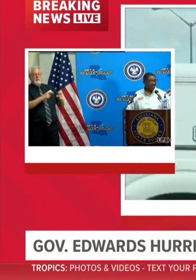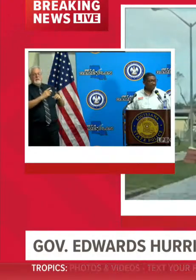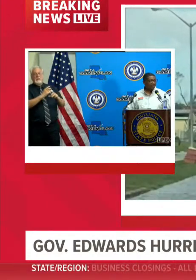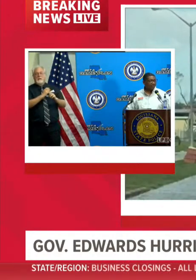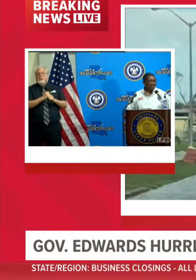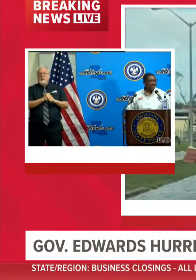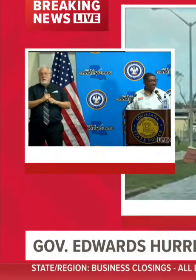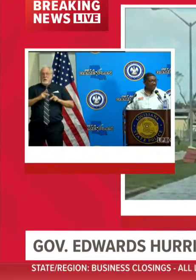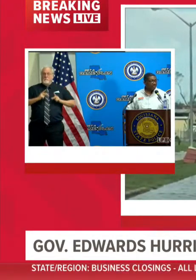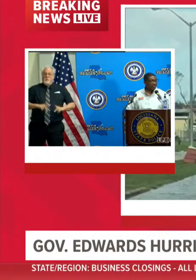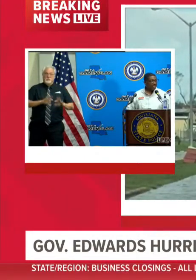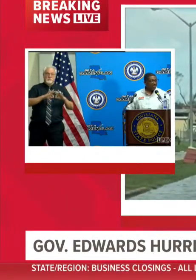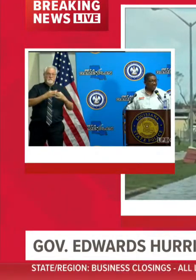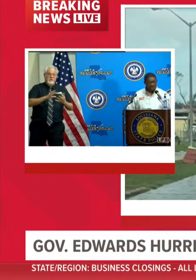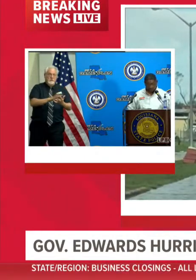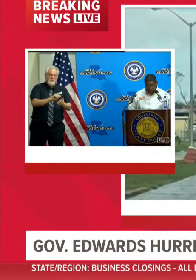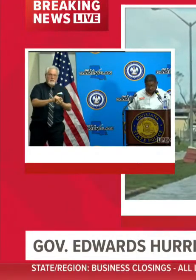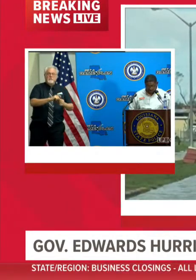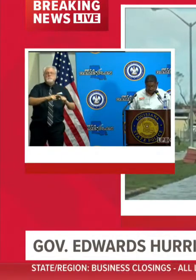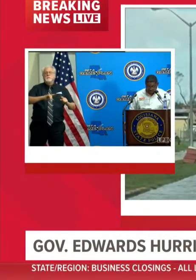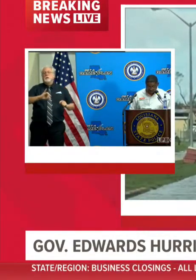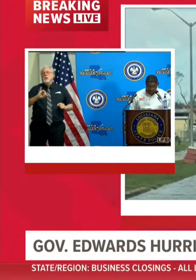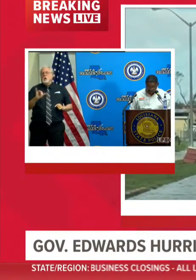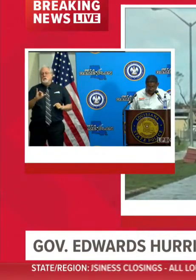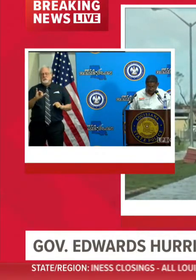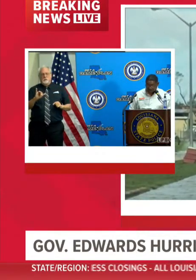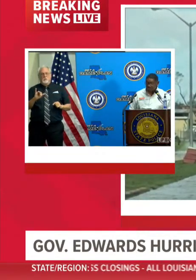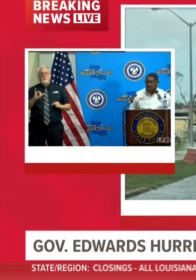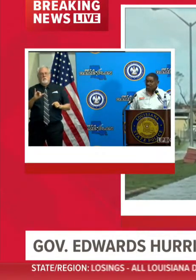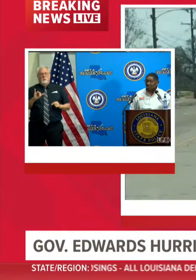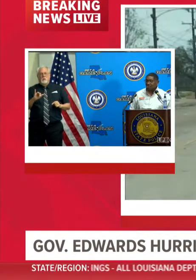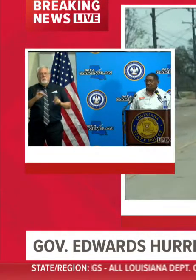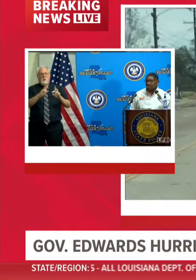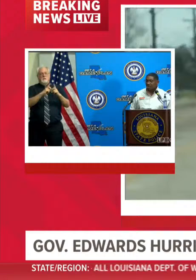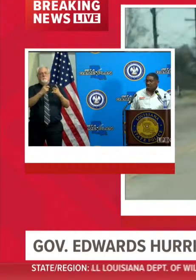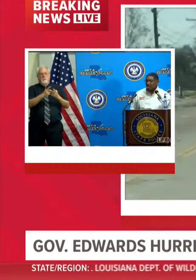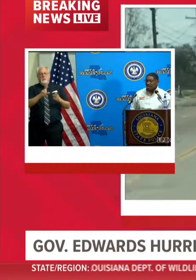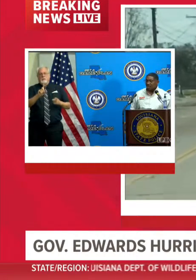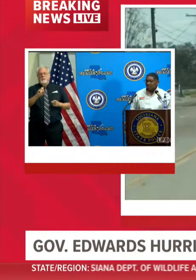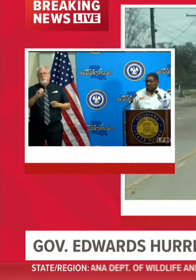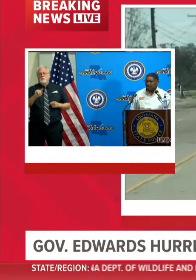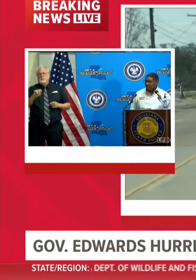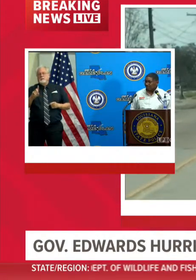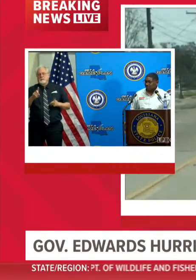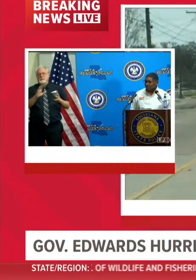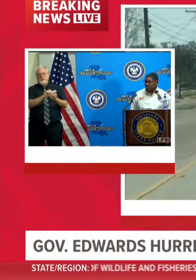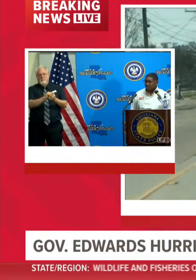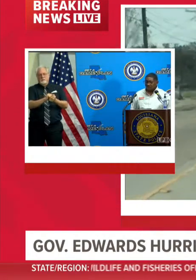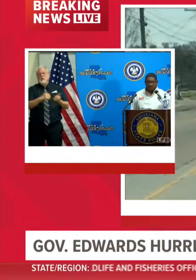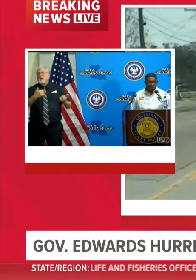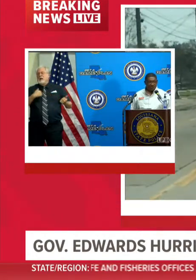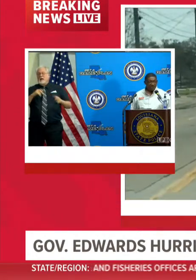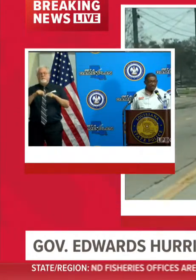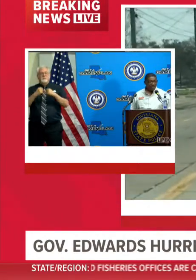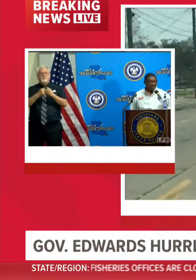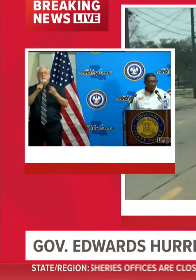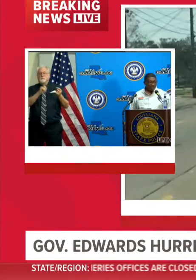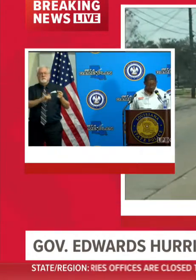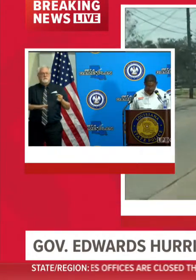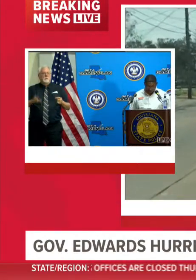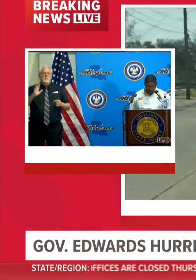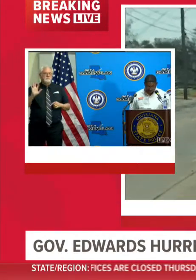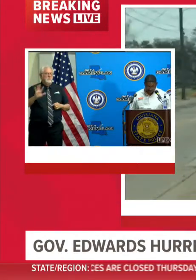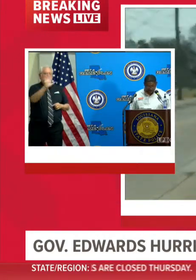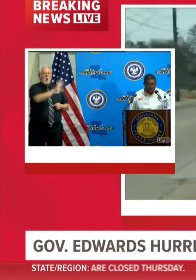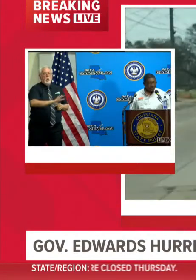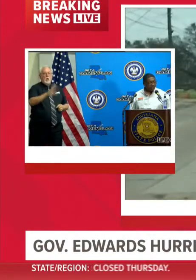only personal family damage, but also to the facilities at the department. So we've got field teams all over the